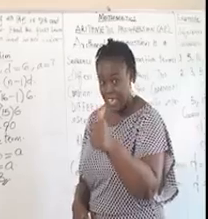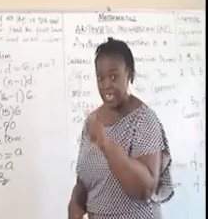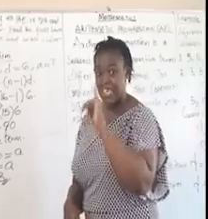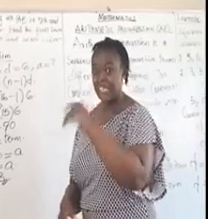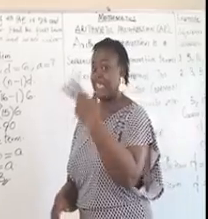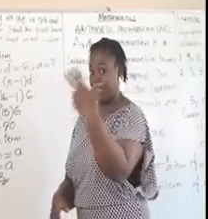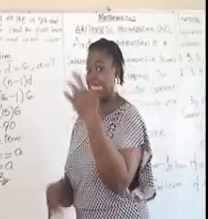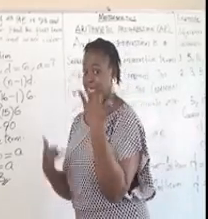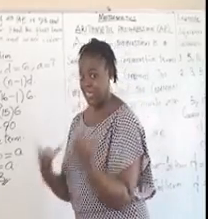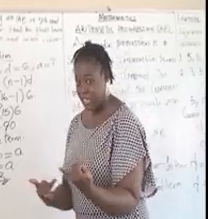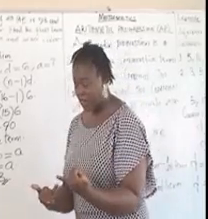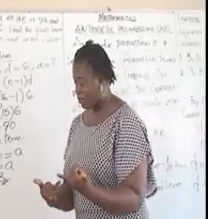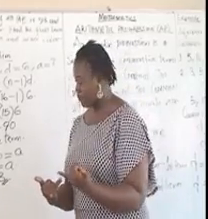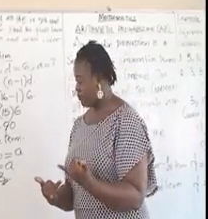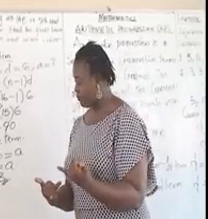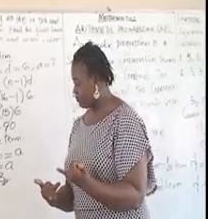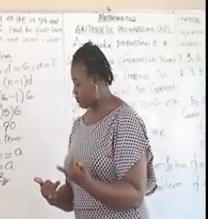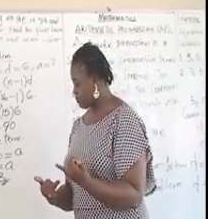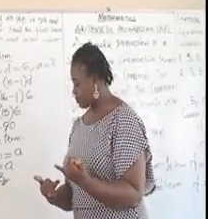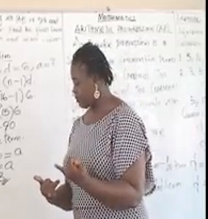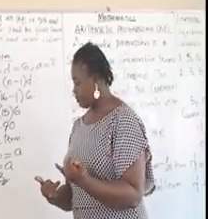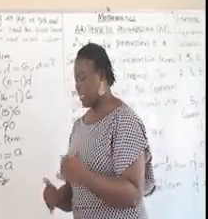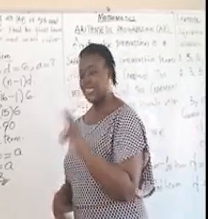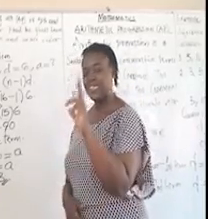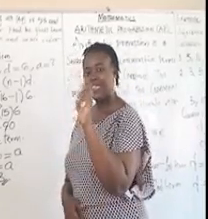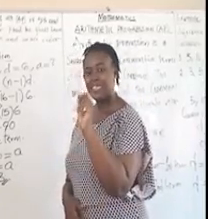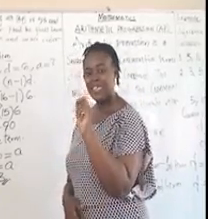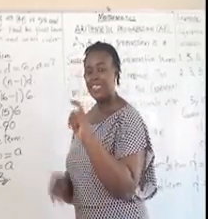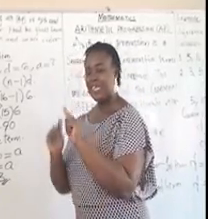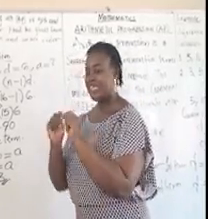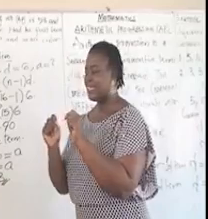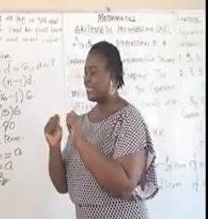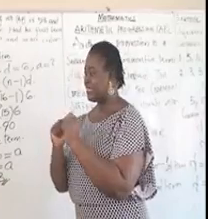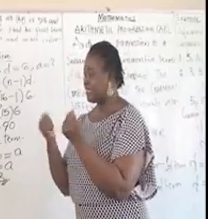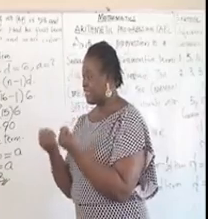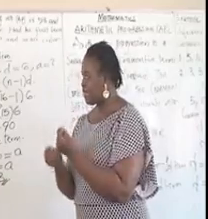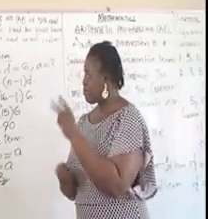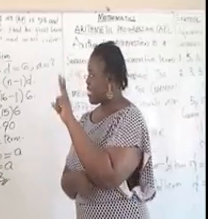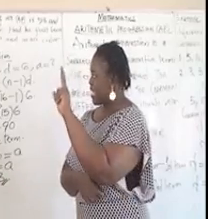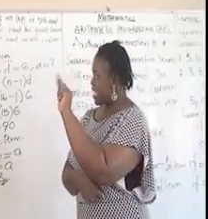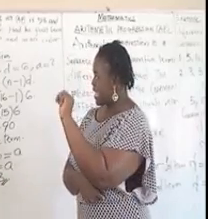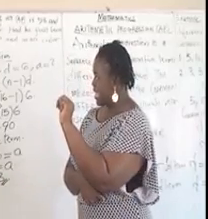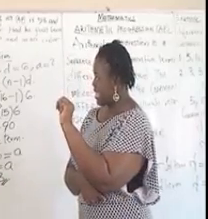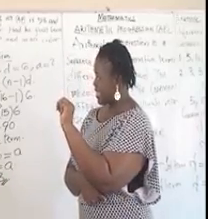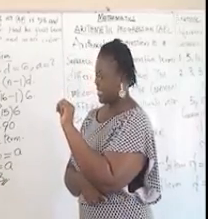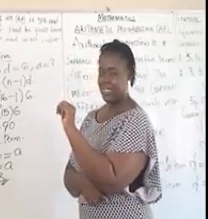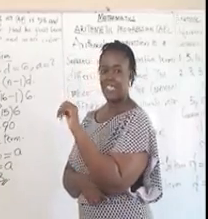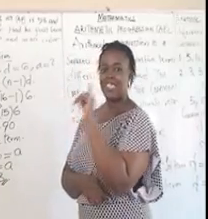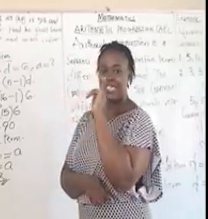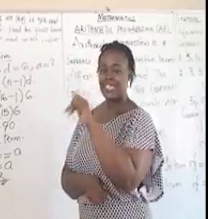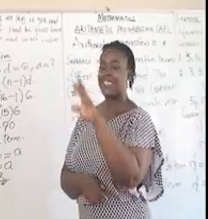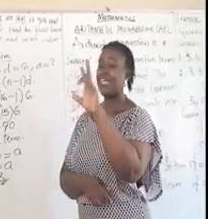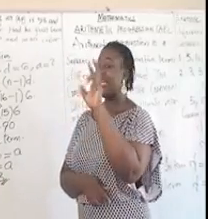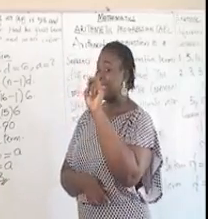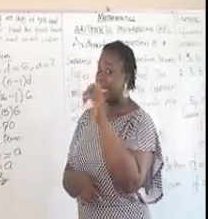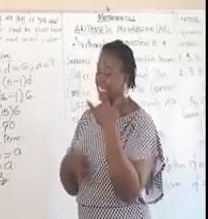have gotten is 3. The 30th term this time around, N is equals to what? 30.